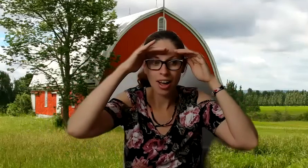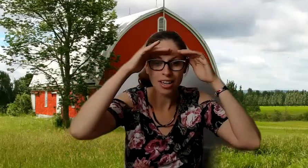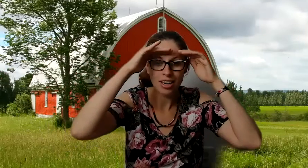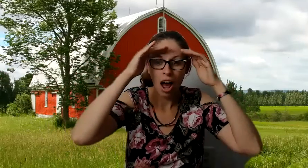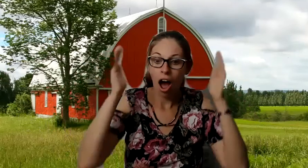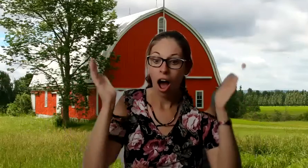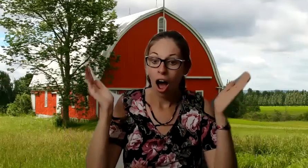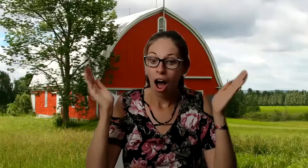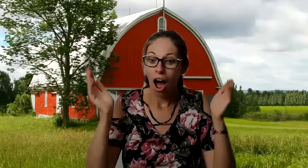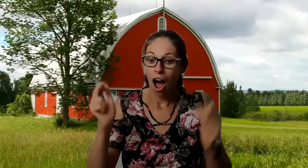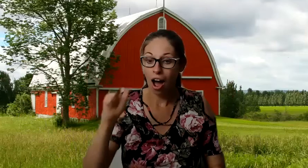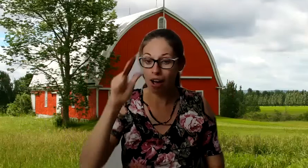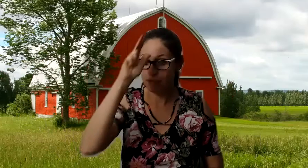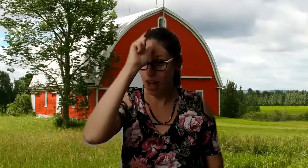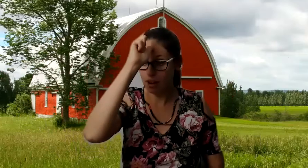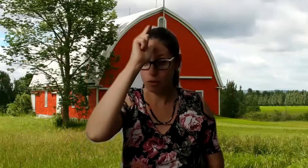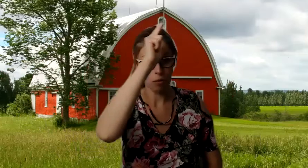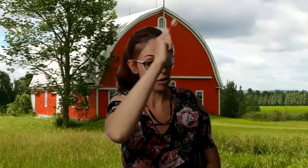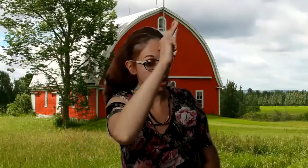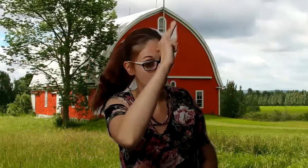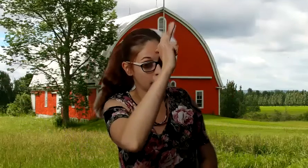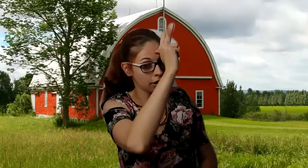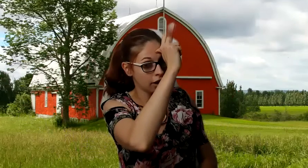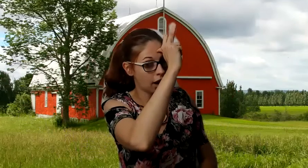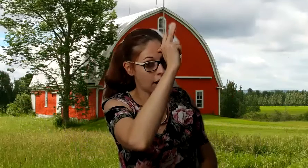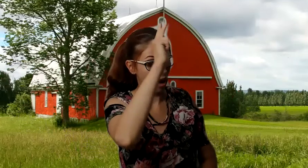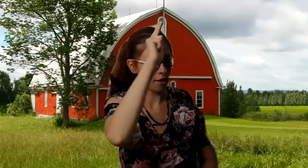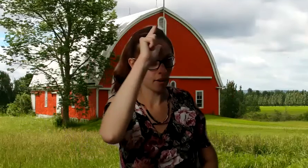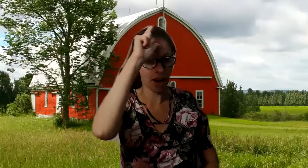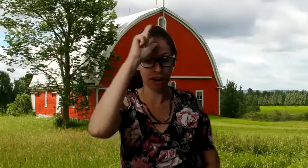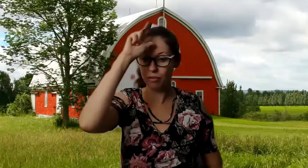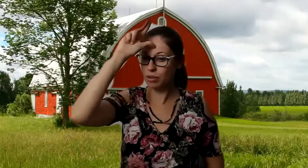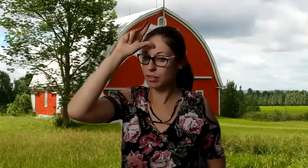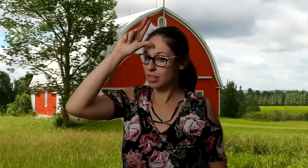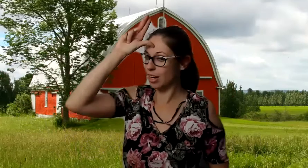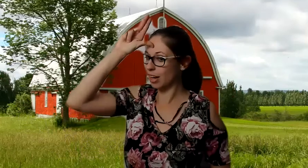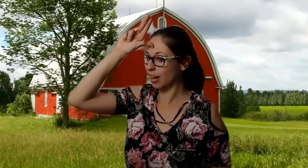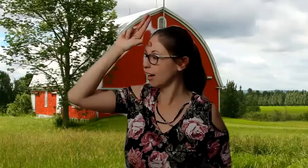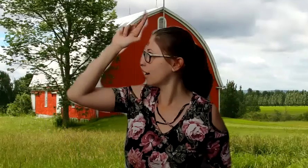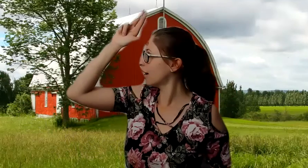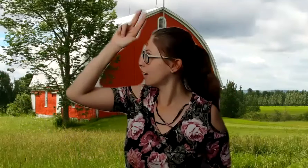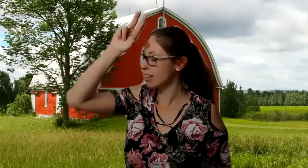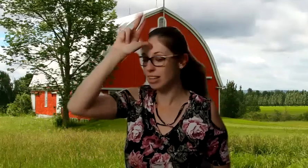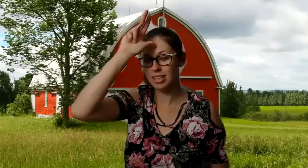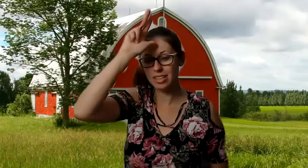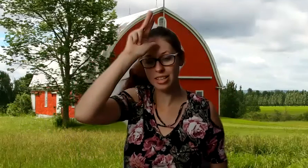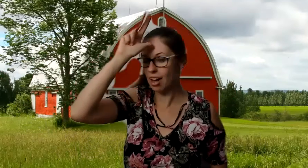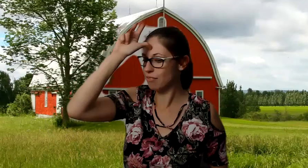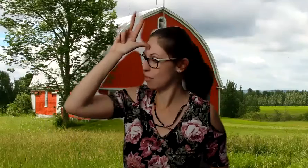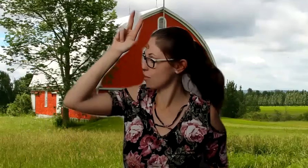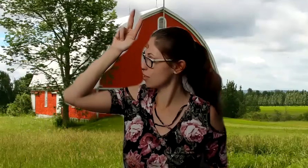find. I found a rooster. I found a rooster. So this is a sign for